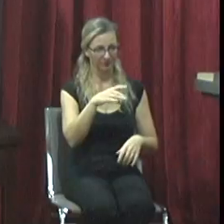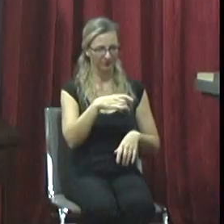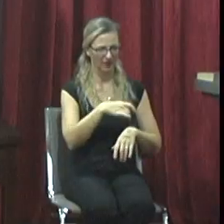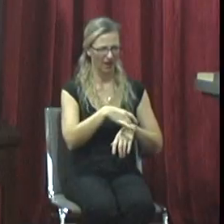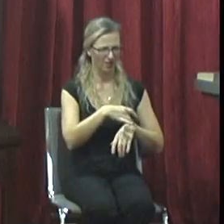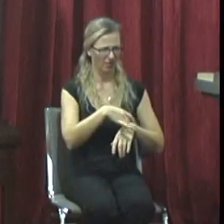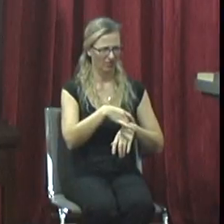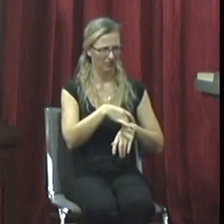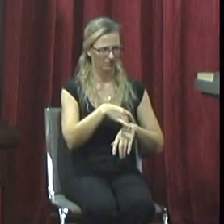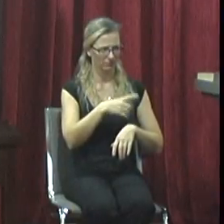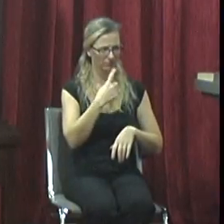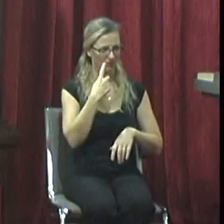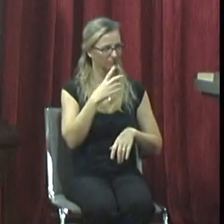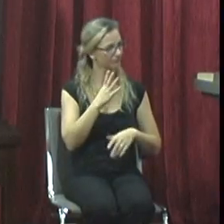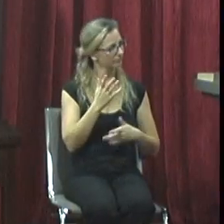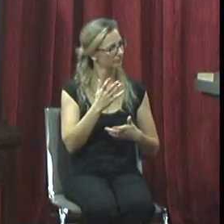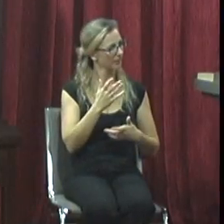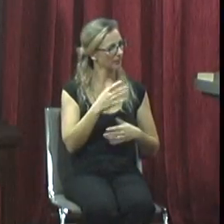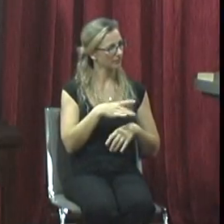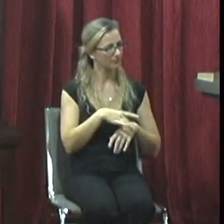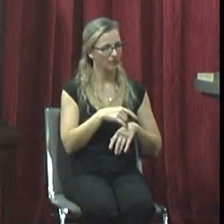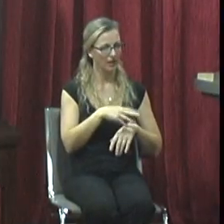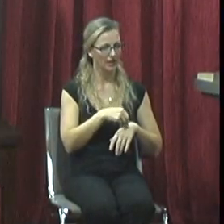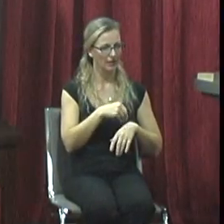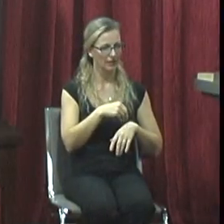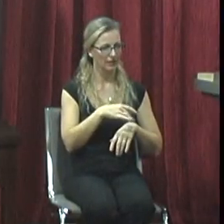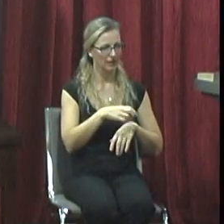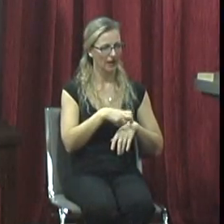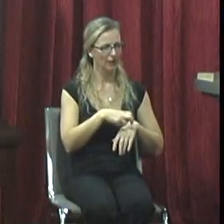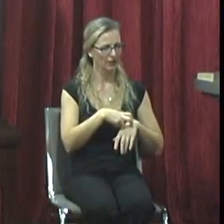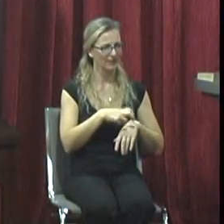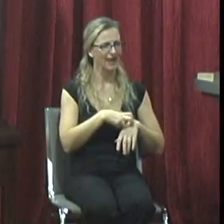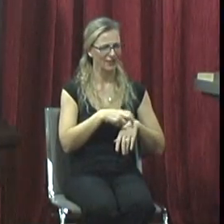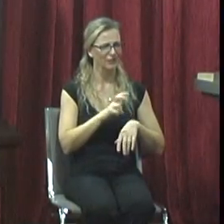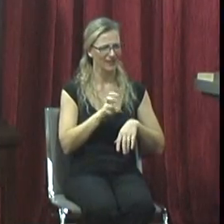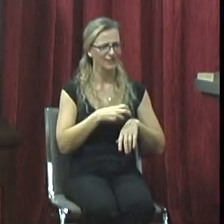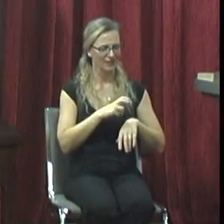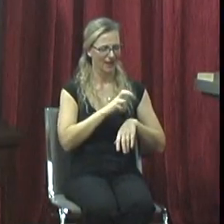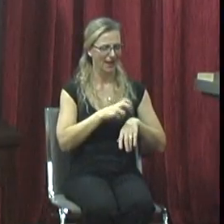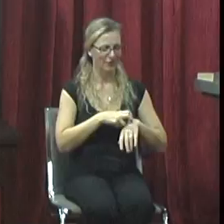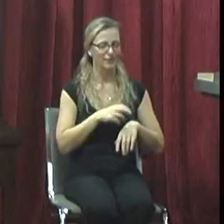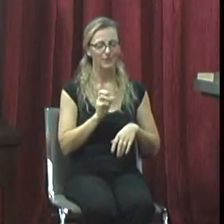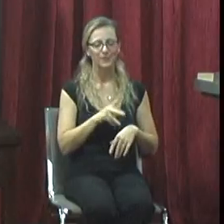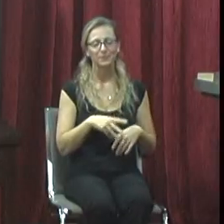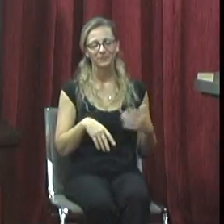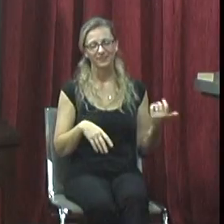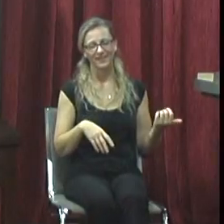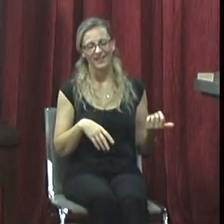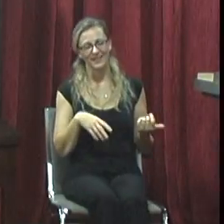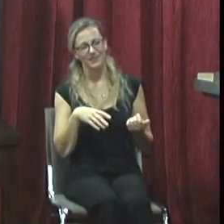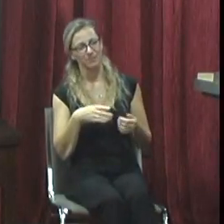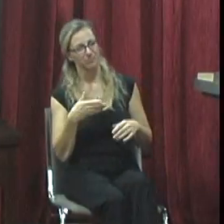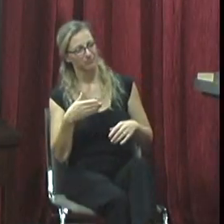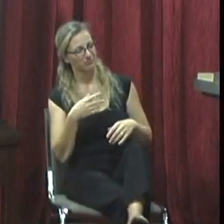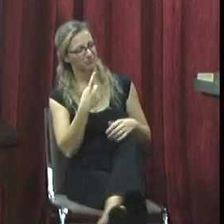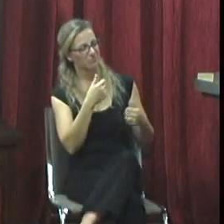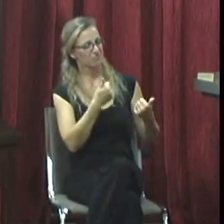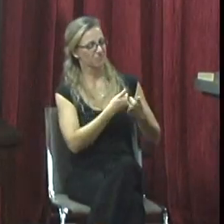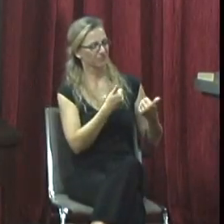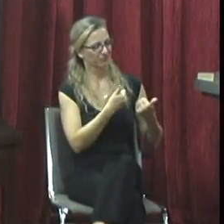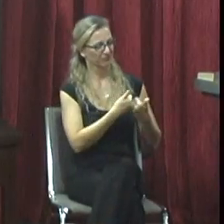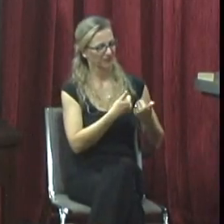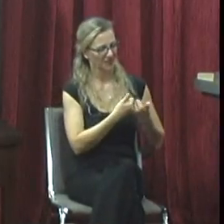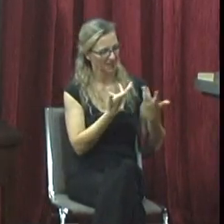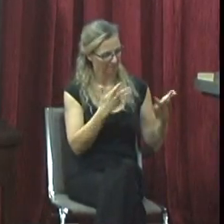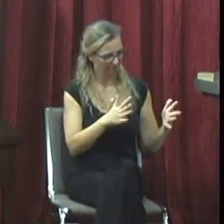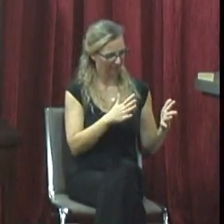on in Ireland between the Catholics and Protestants. Everybody remember that? Okay. After one of his games, he was waiting for a bus on a deserted street